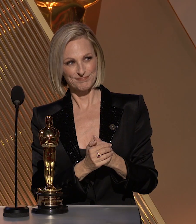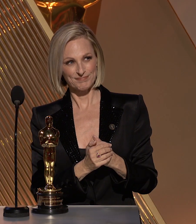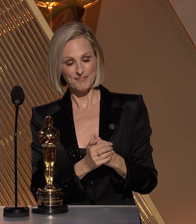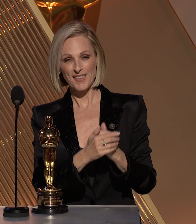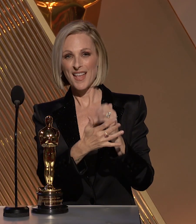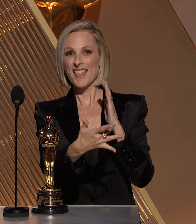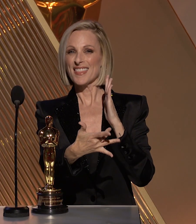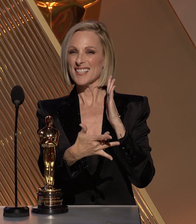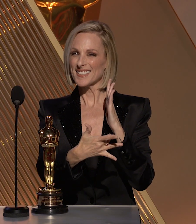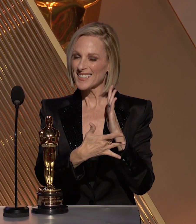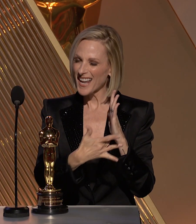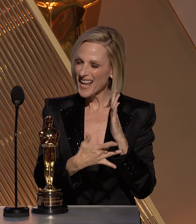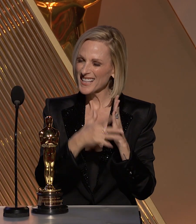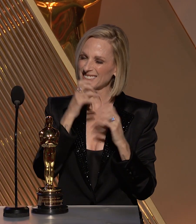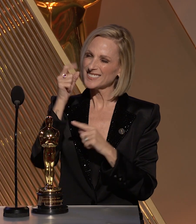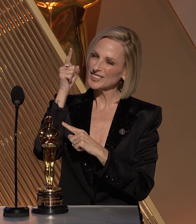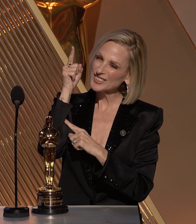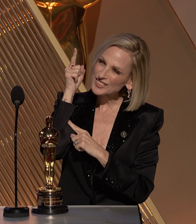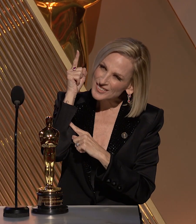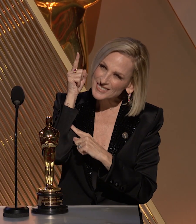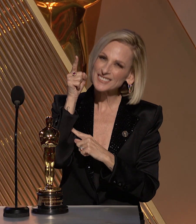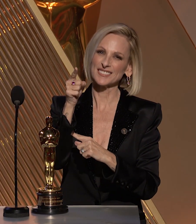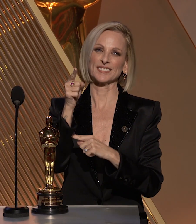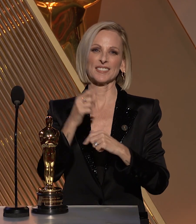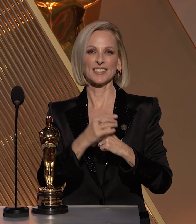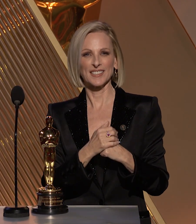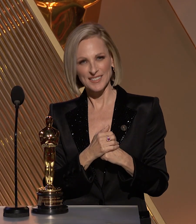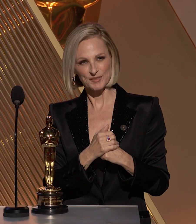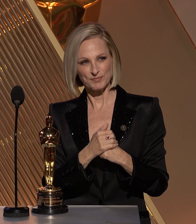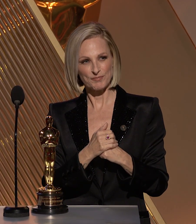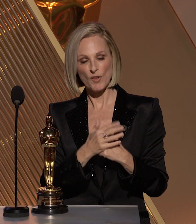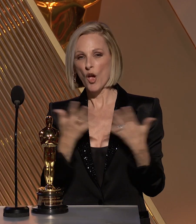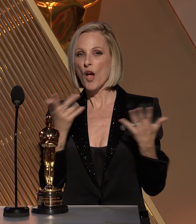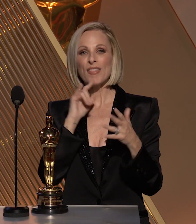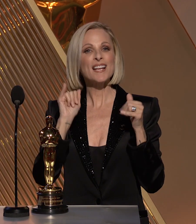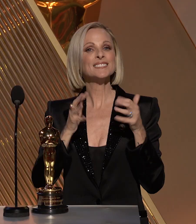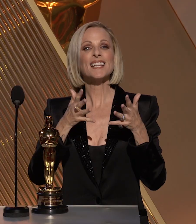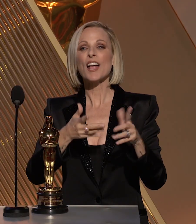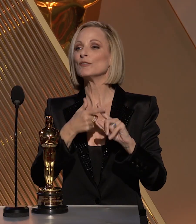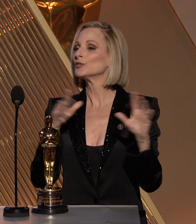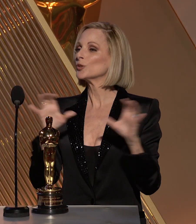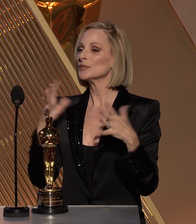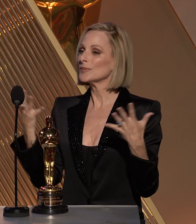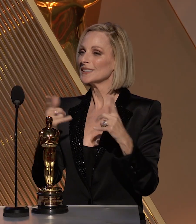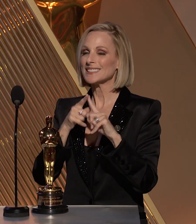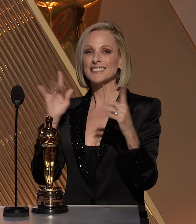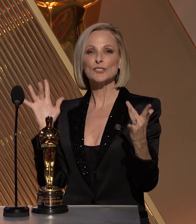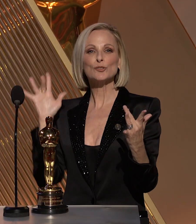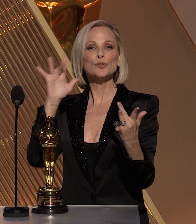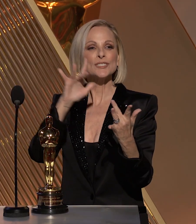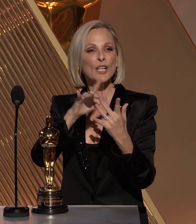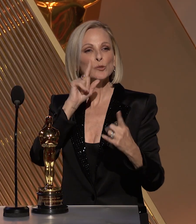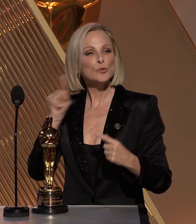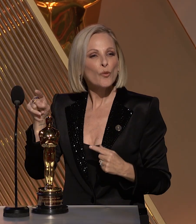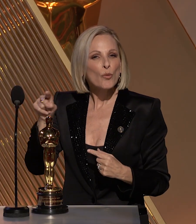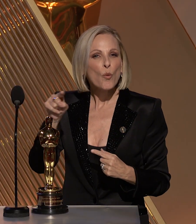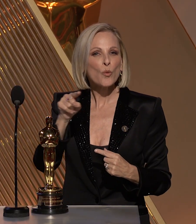screen. The technology is there. All that's left to do is to reach